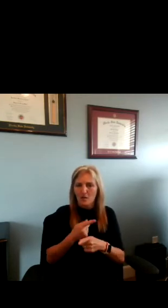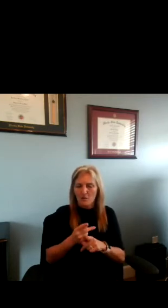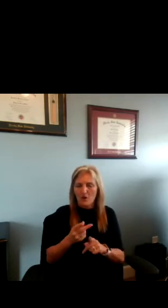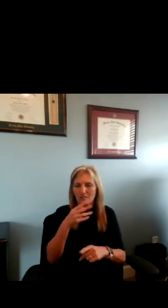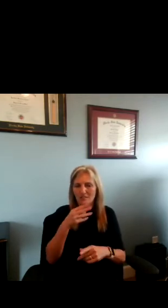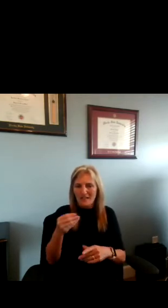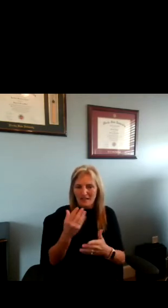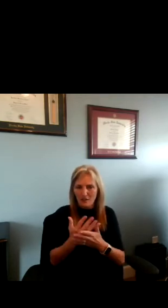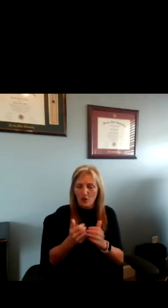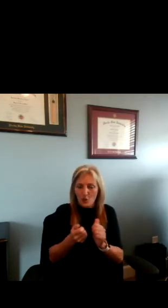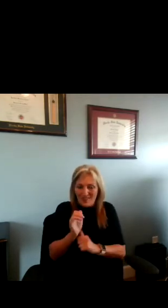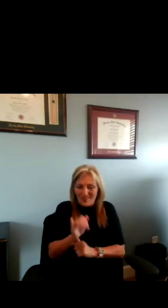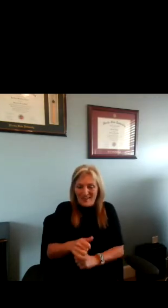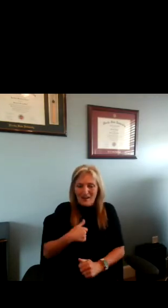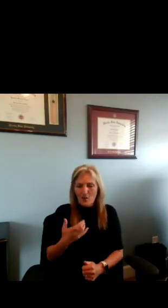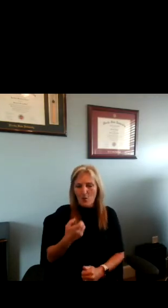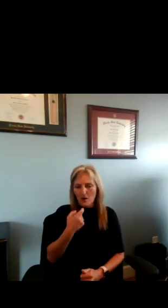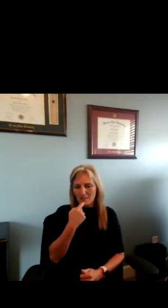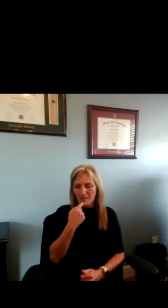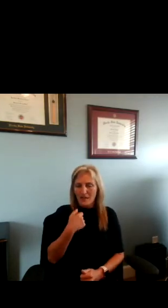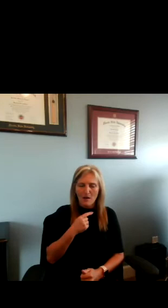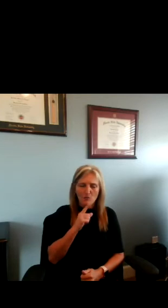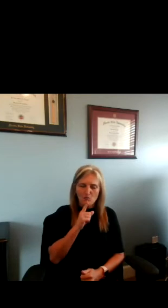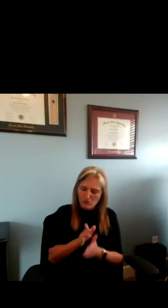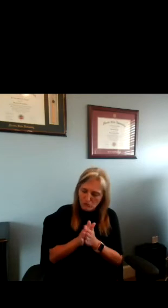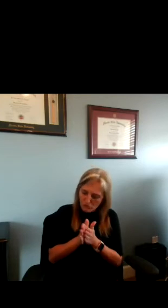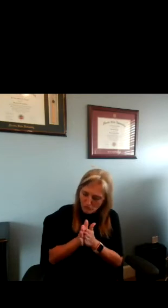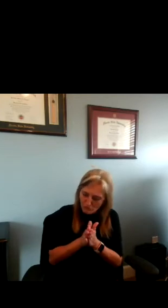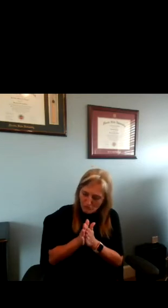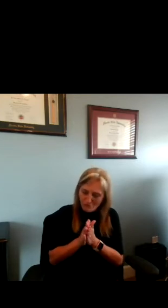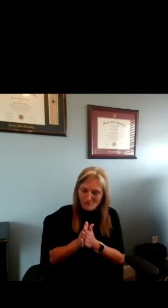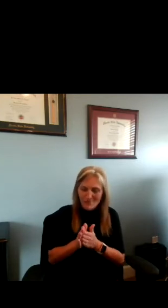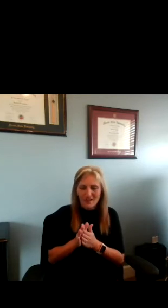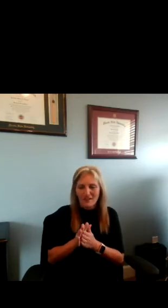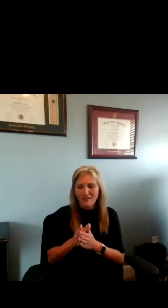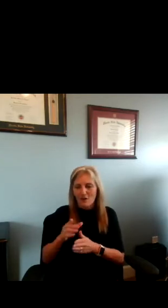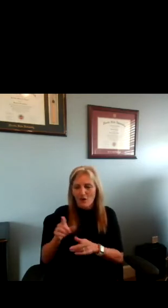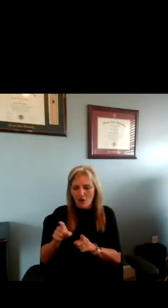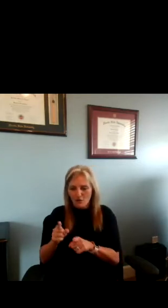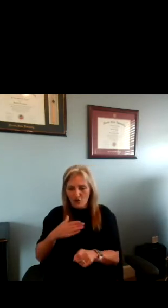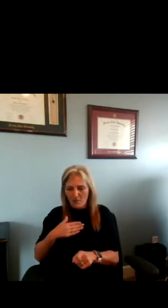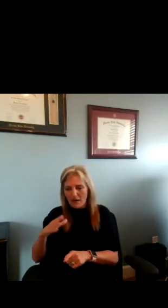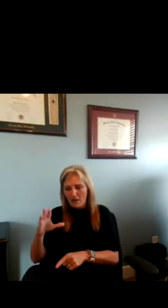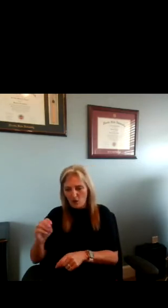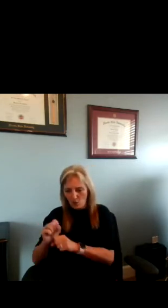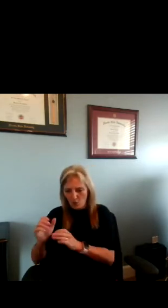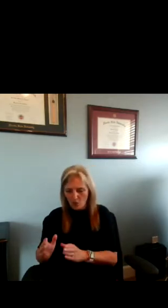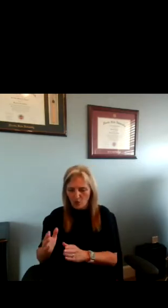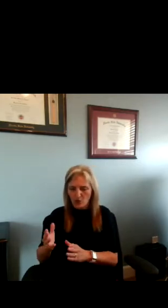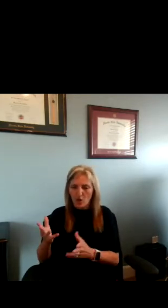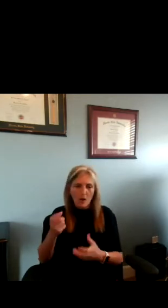With that, I just want to say I'm really, really eager, again, on behalf of my colleagues, to hear this conversation,